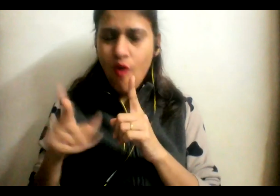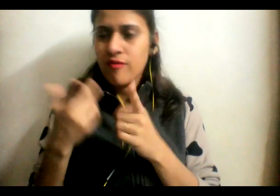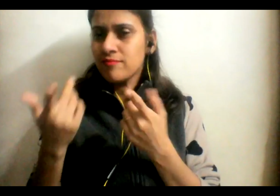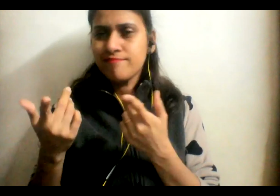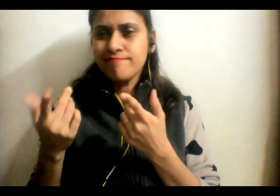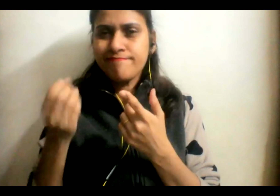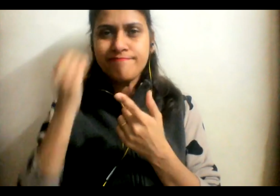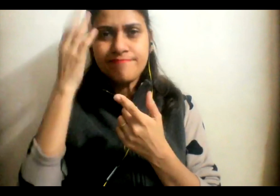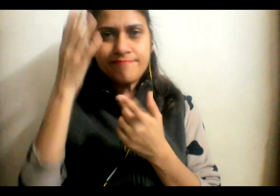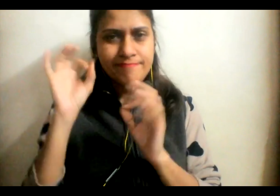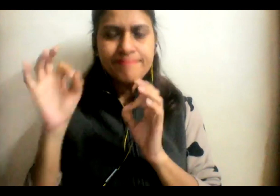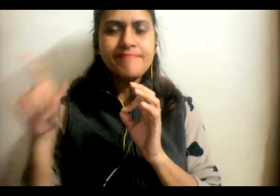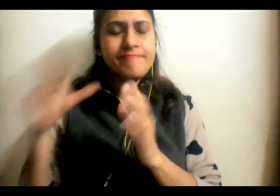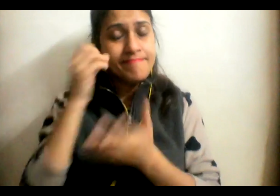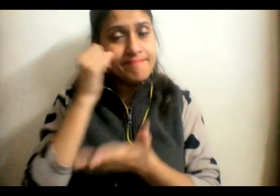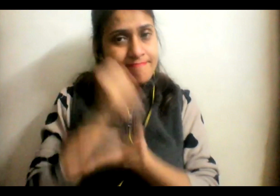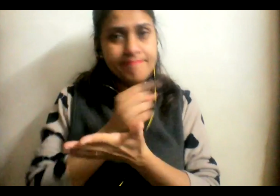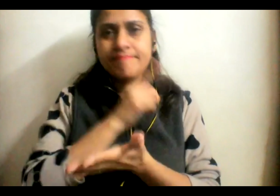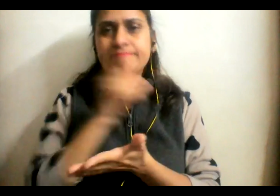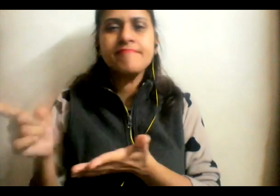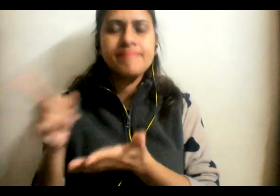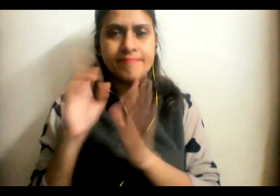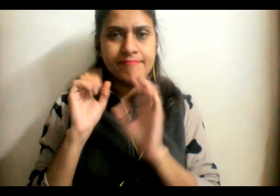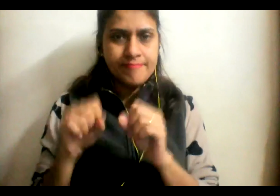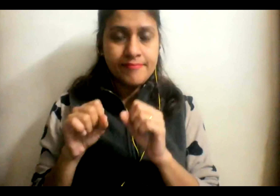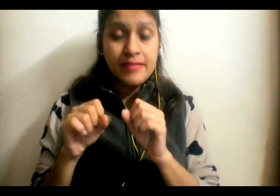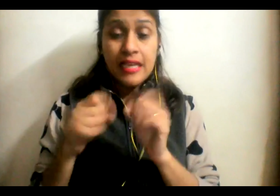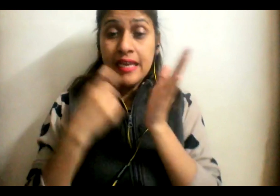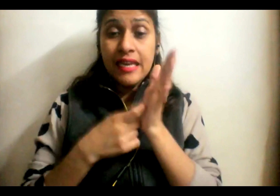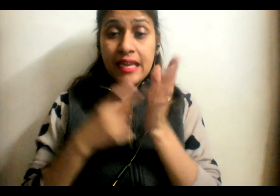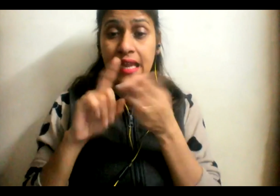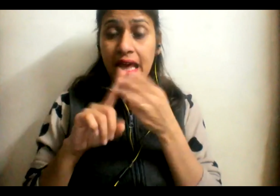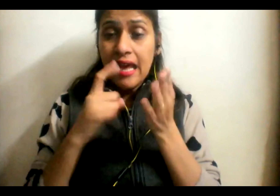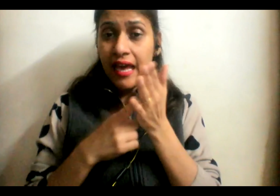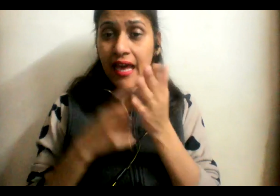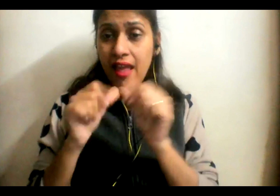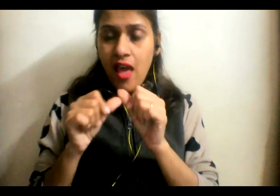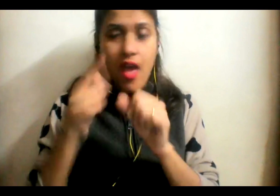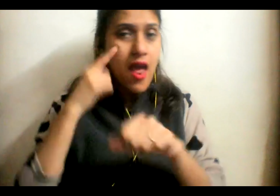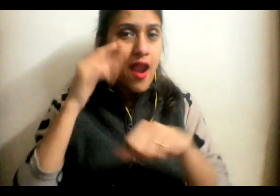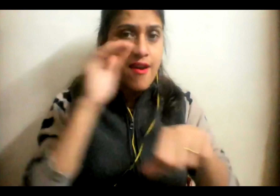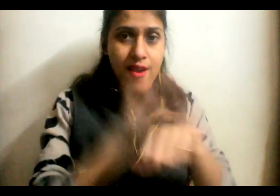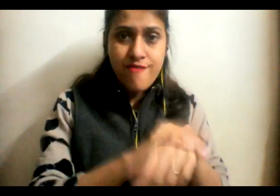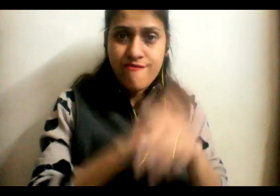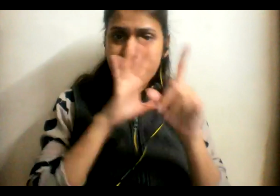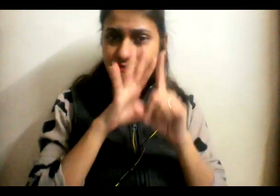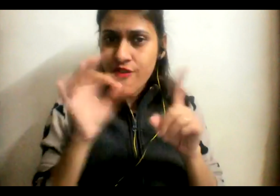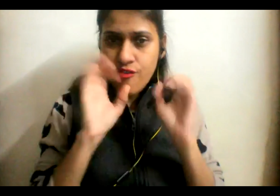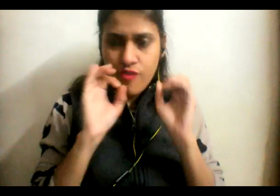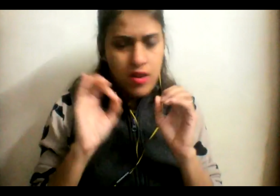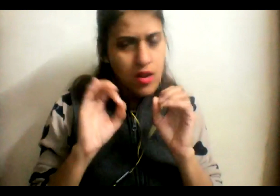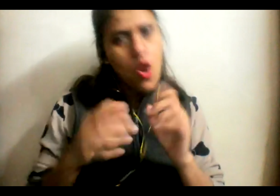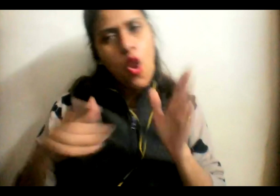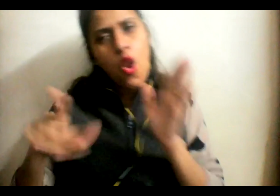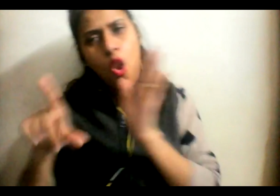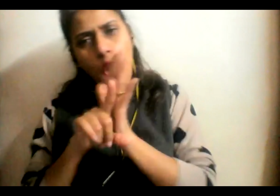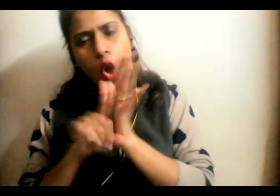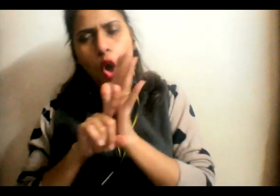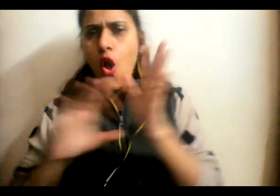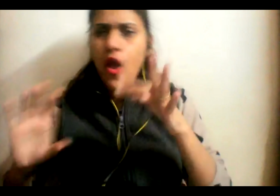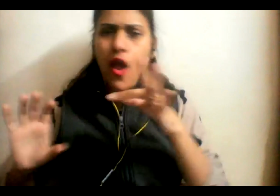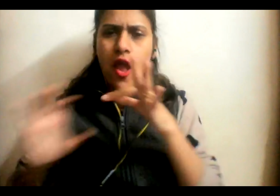So they need to be invoked, right? If RERA is not addressing this issue, we need to invoke the law and tell them that,